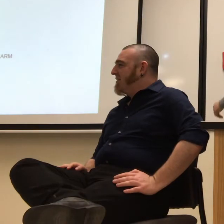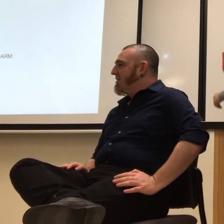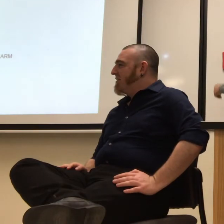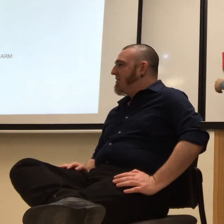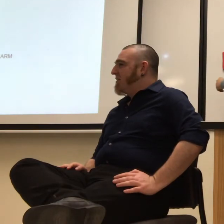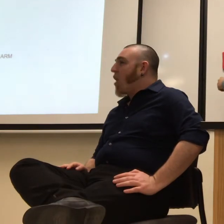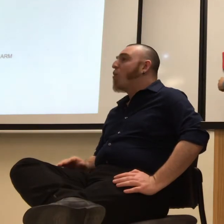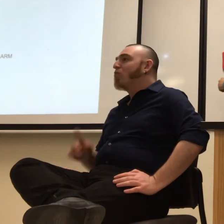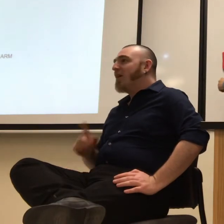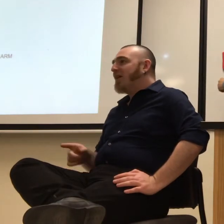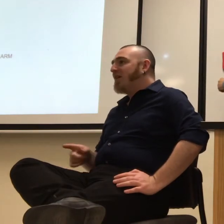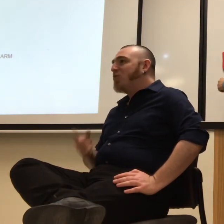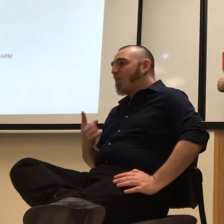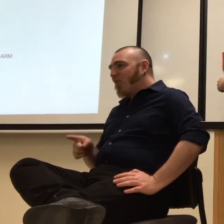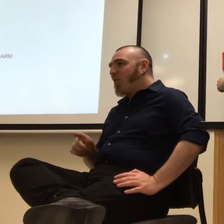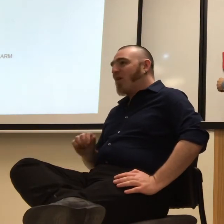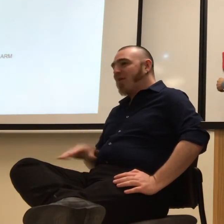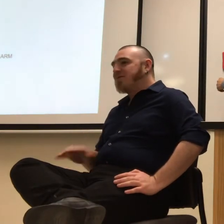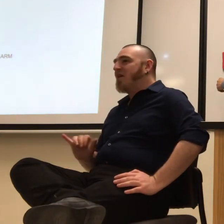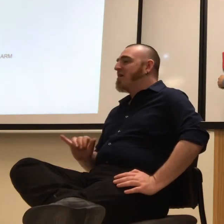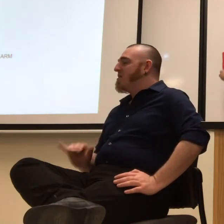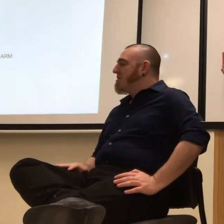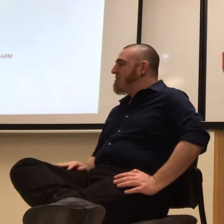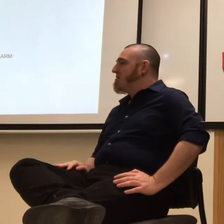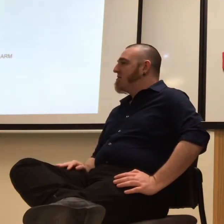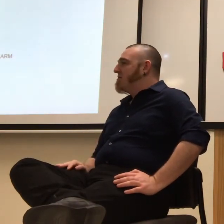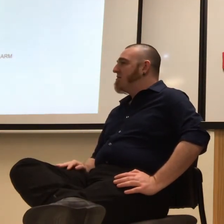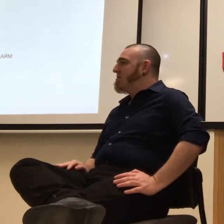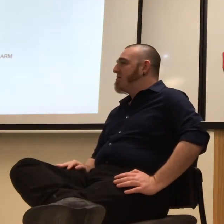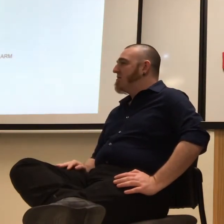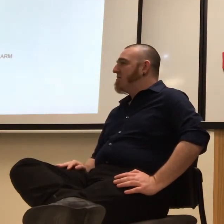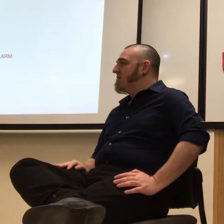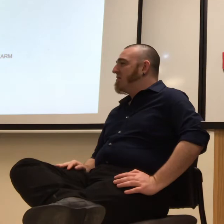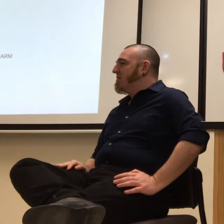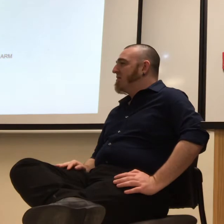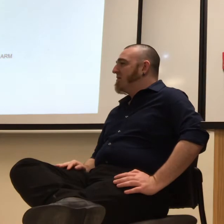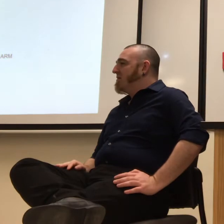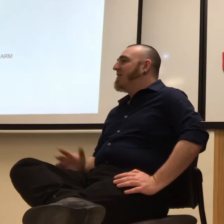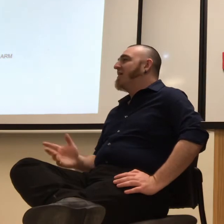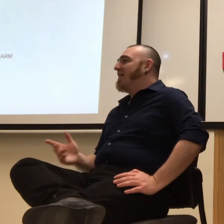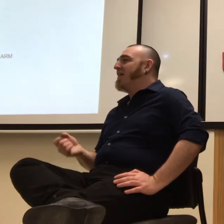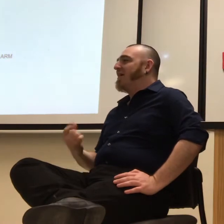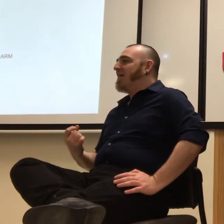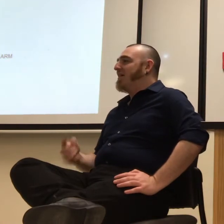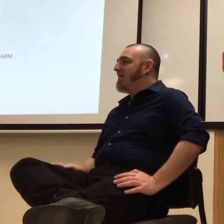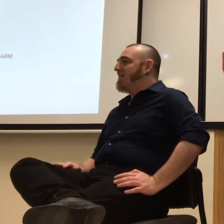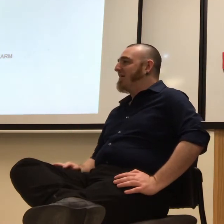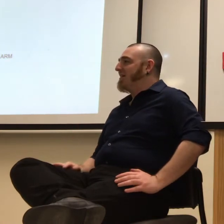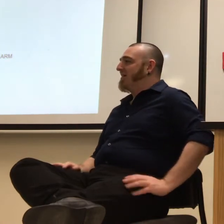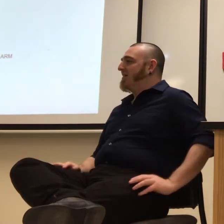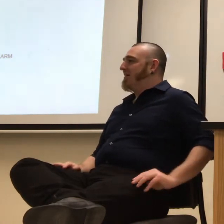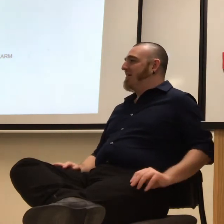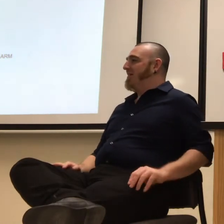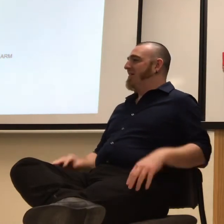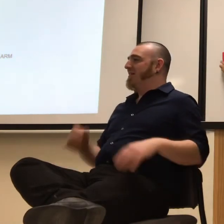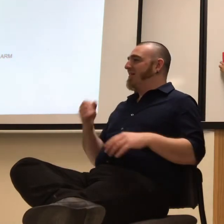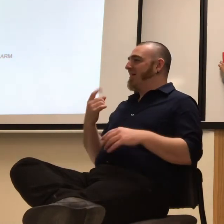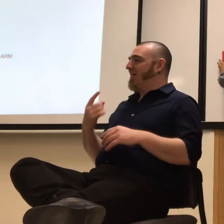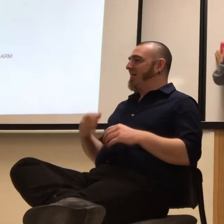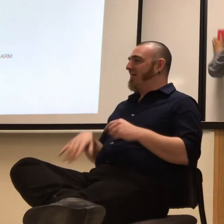Should you not be pulling up from that point on? Or like your enables might pull up? I'd be scared to, yeah, for right.